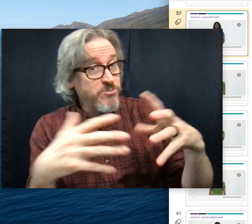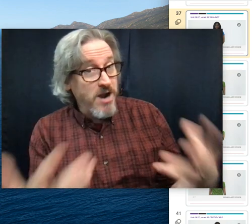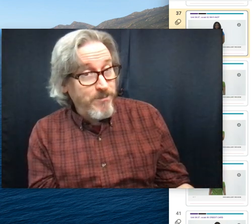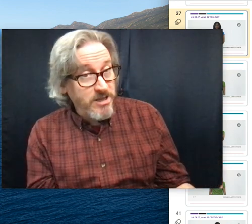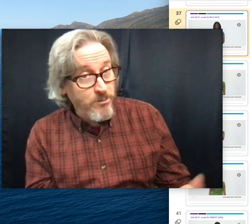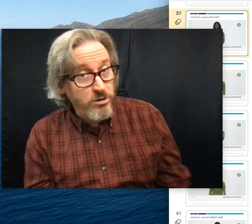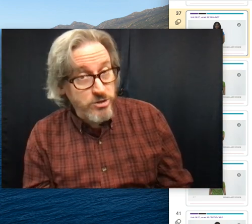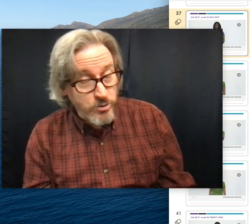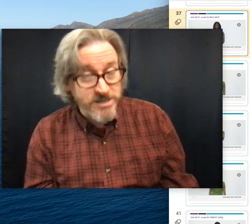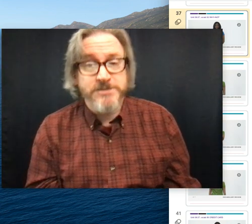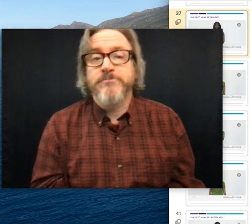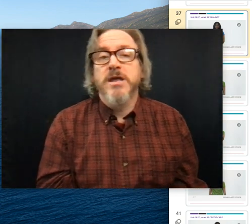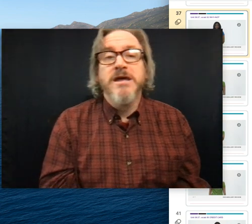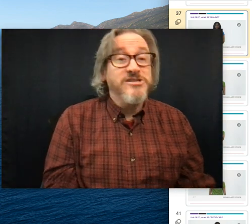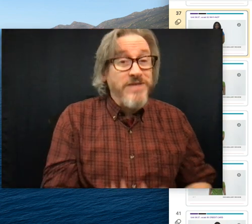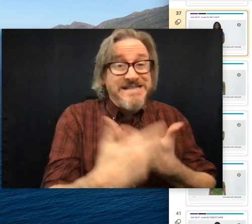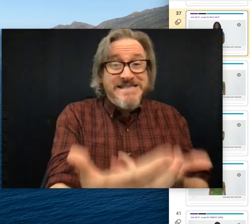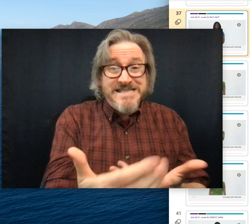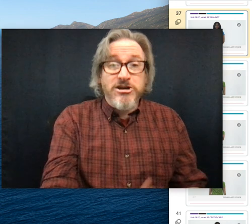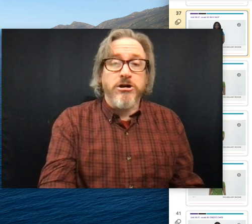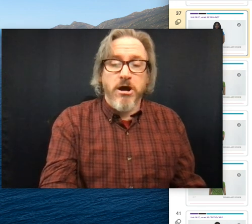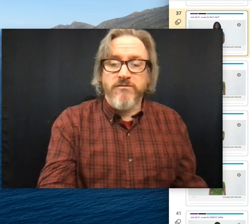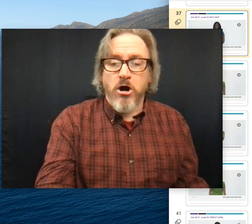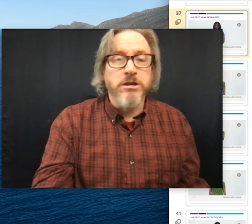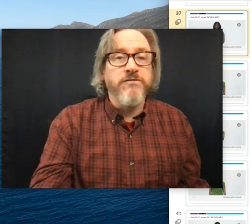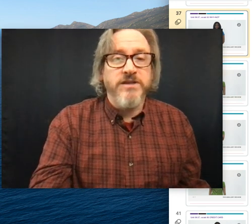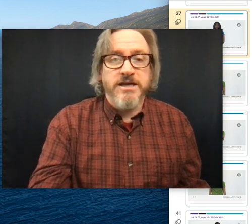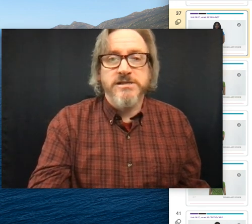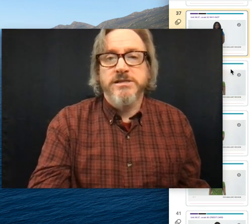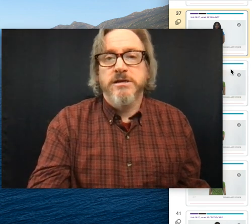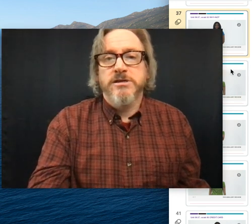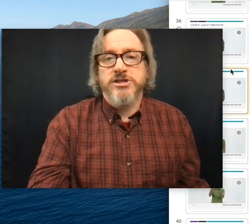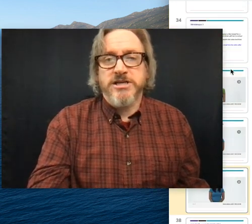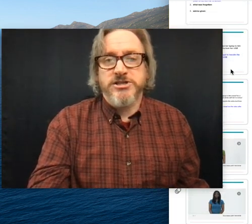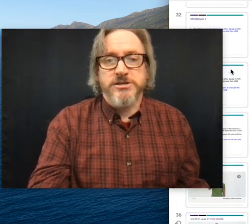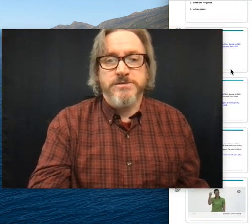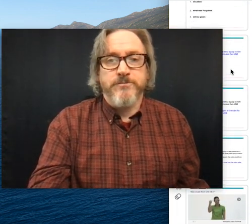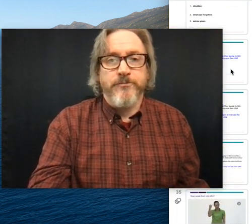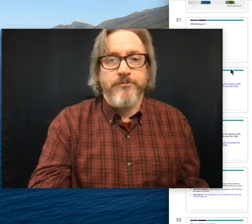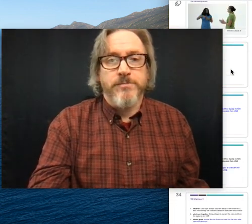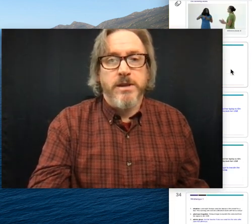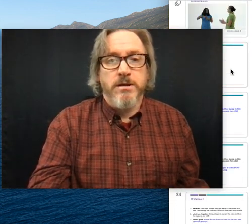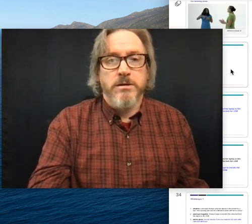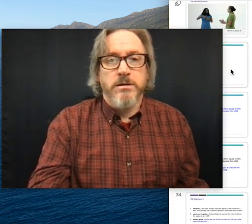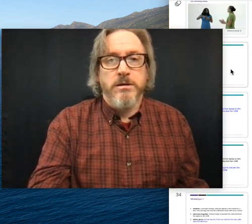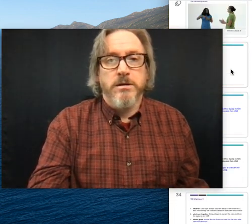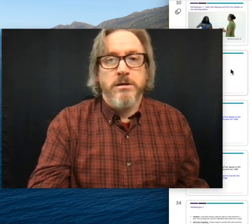generic and much more applicable choice. So that's the start of all of these suggestions.